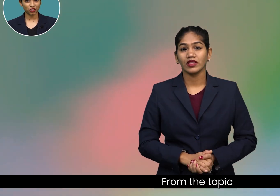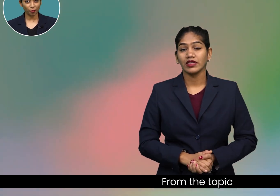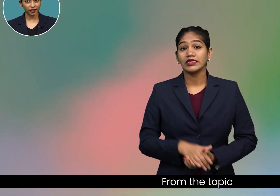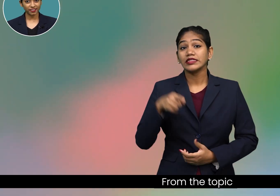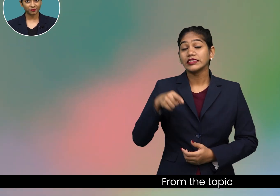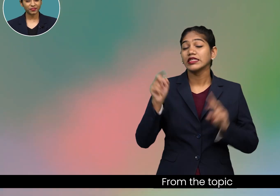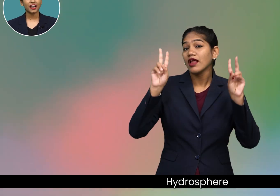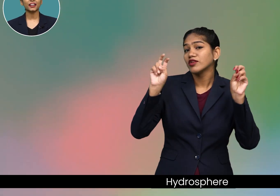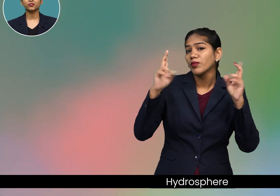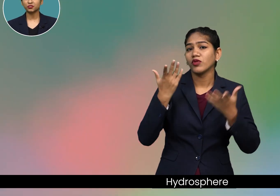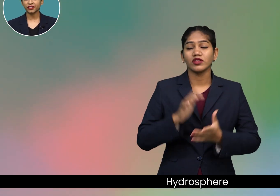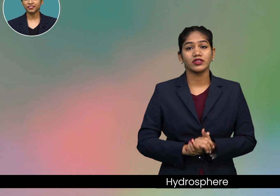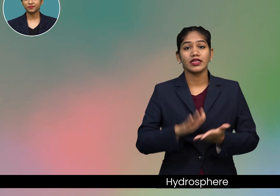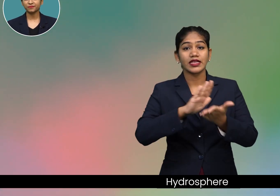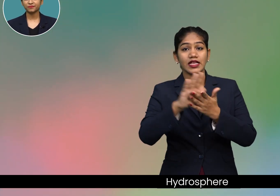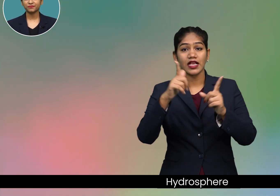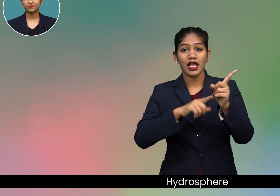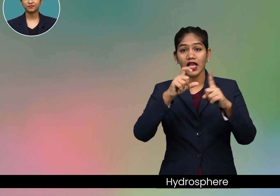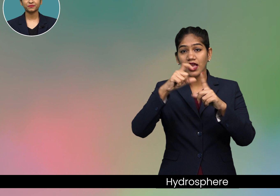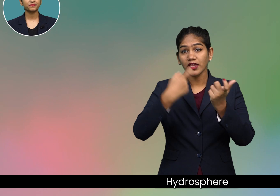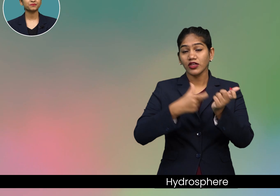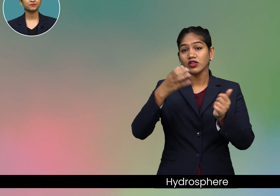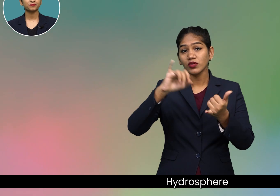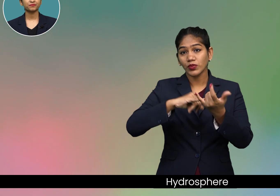From the topic Hydrosphere,